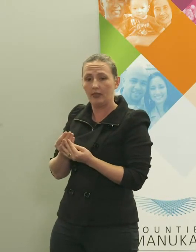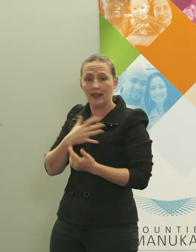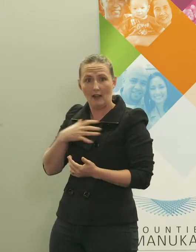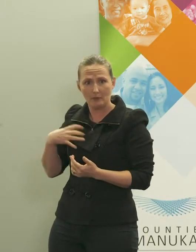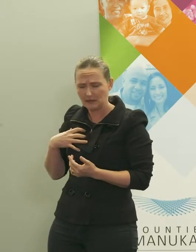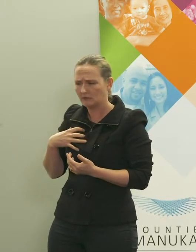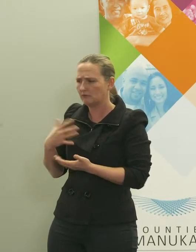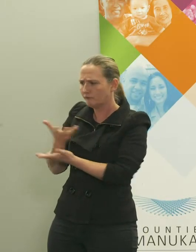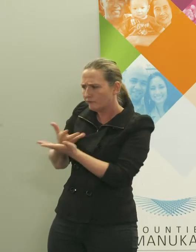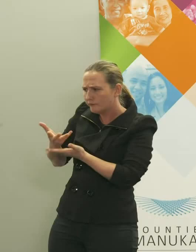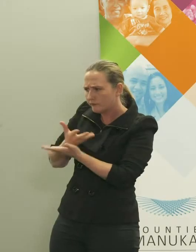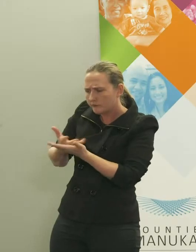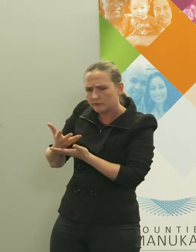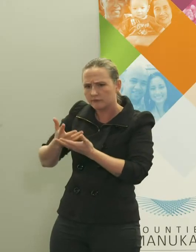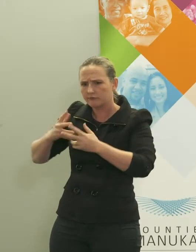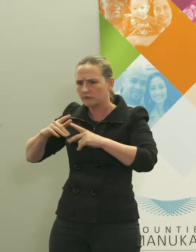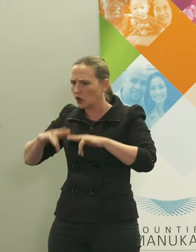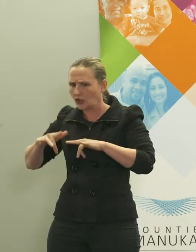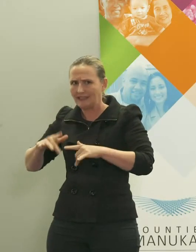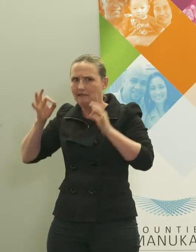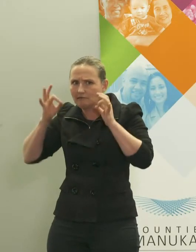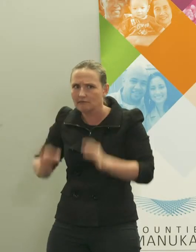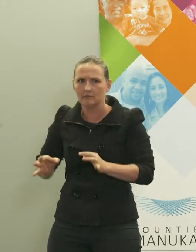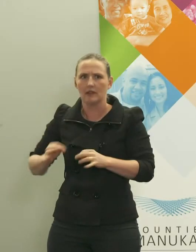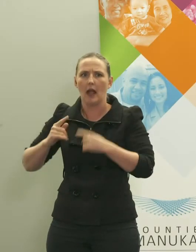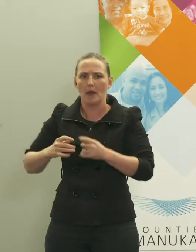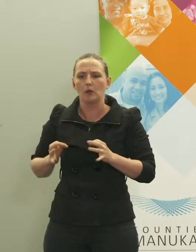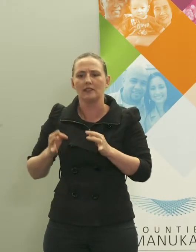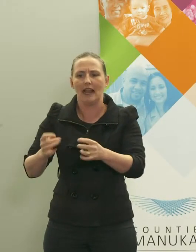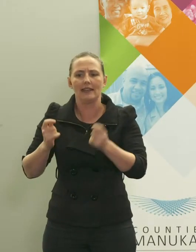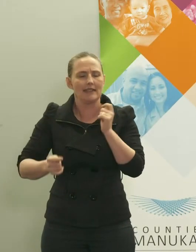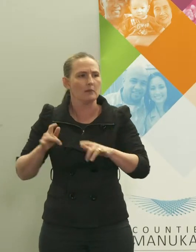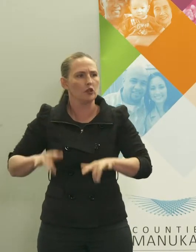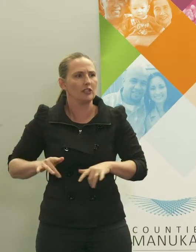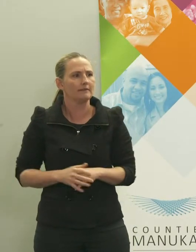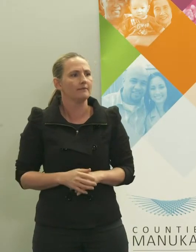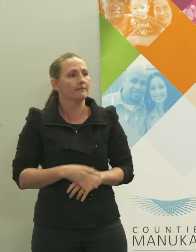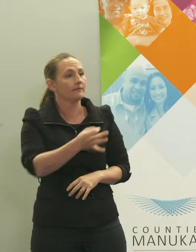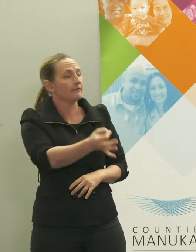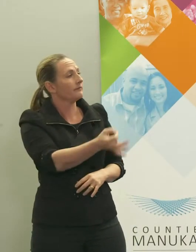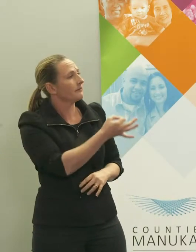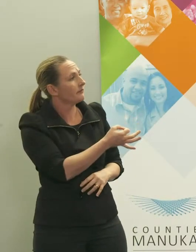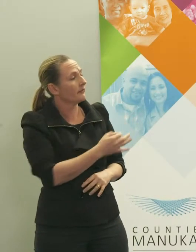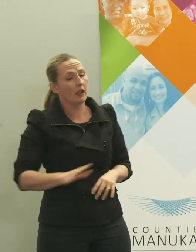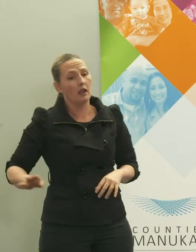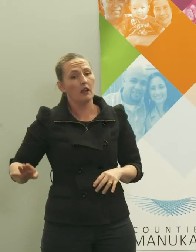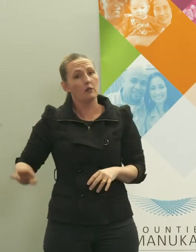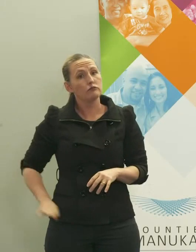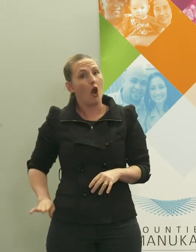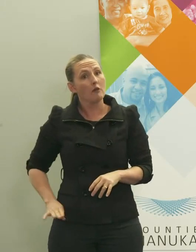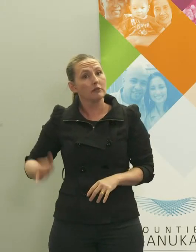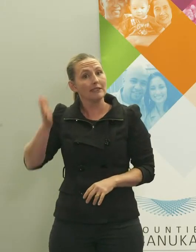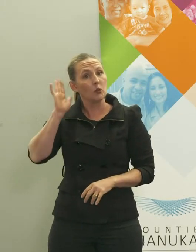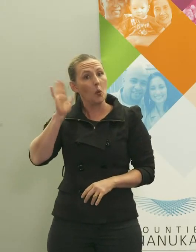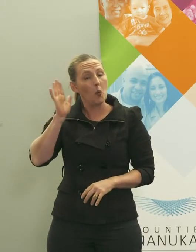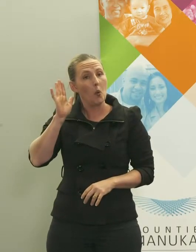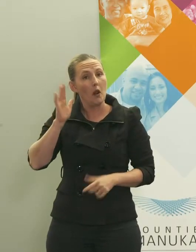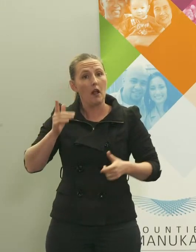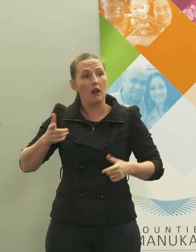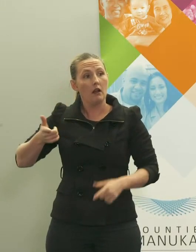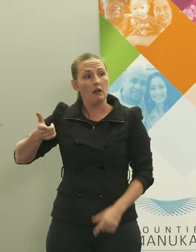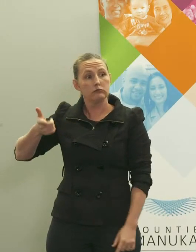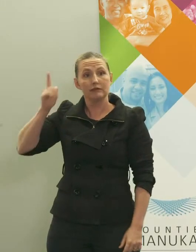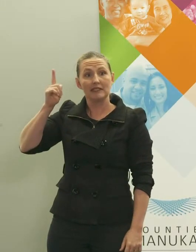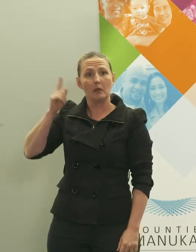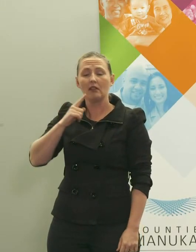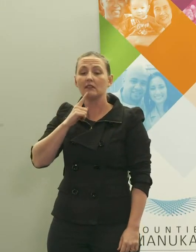further decisions about delaying exams at this point, though. There are primary school principals, Mr. Hipkins, who are suggesting that they don't think people will come back in